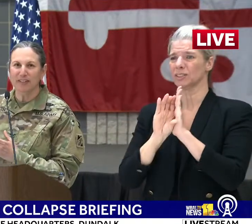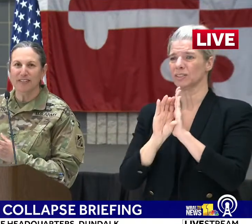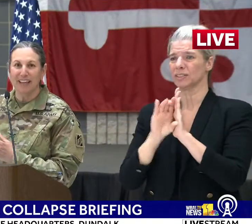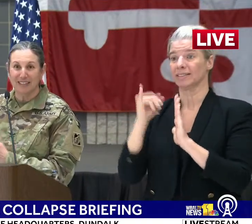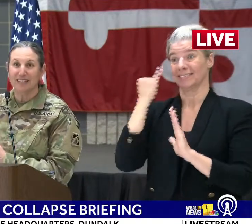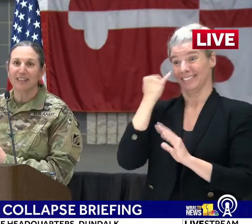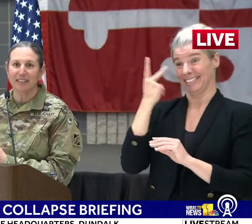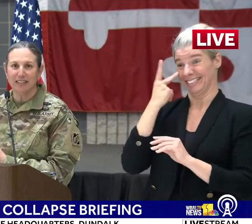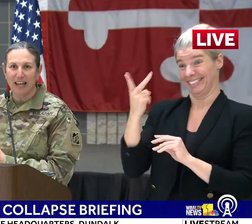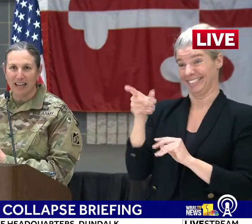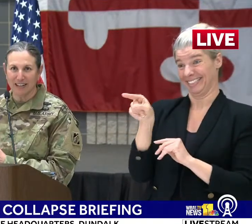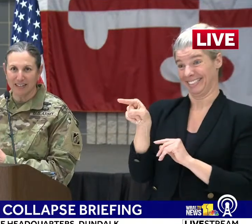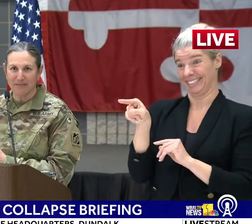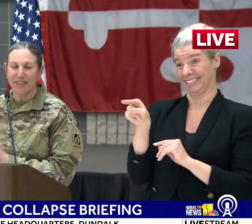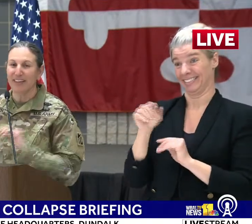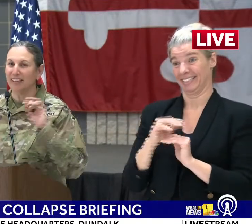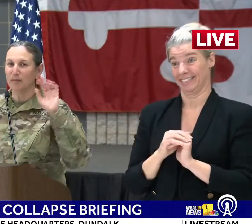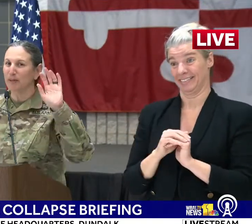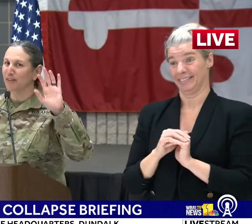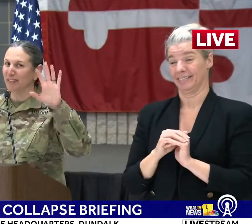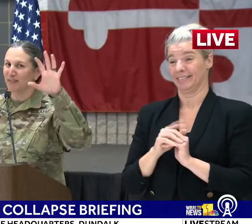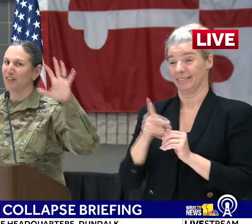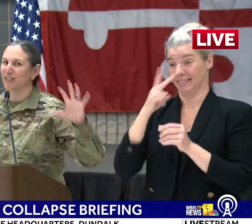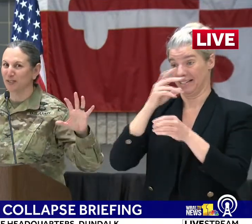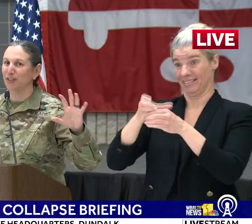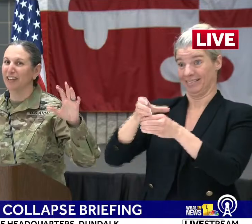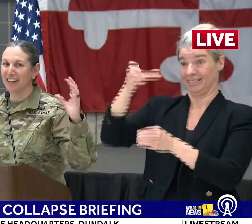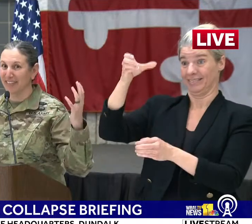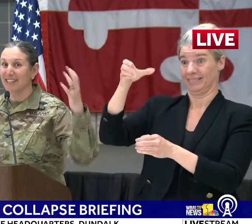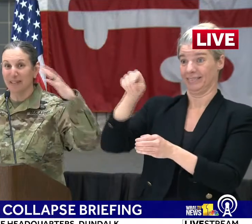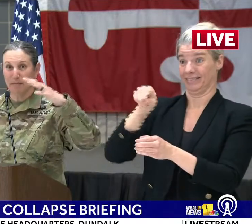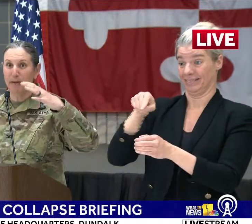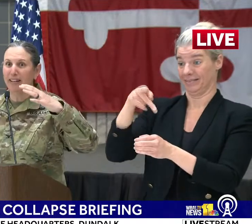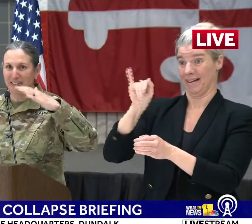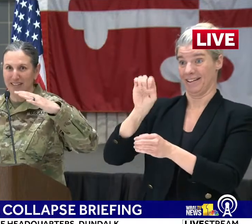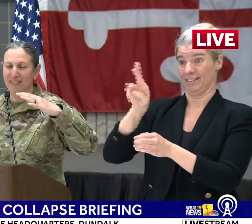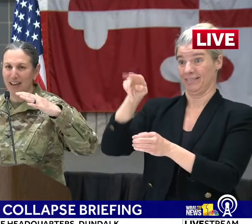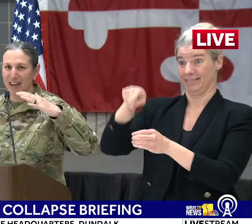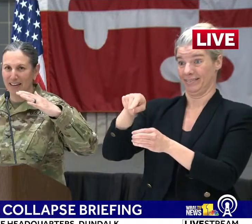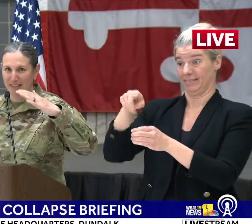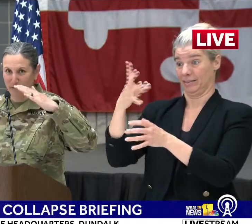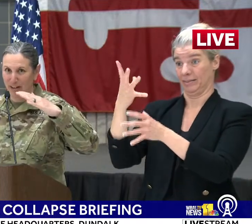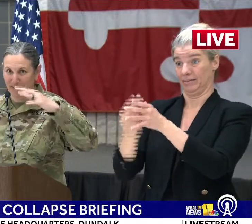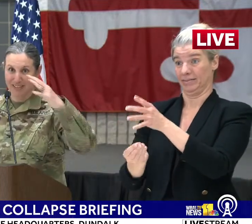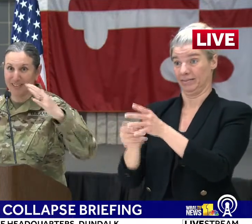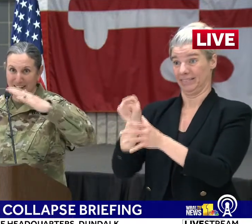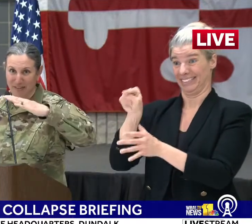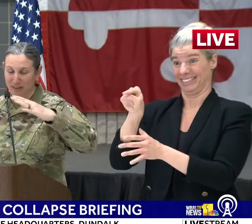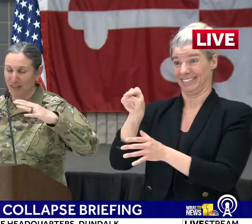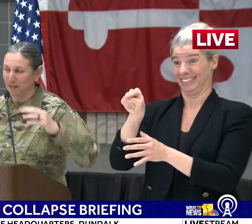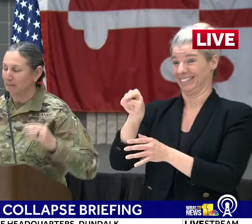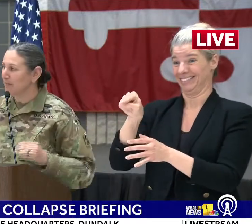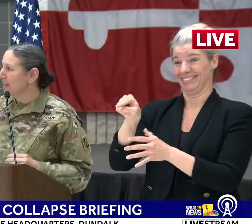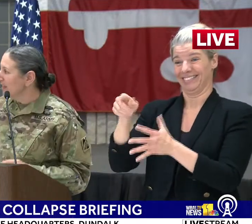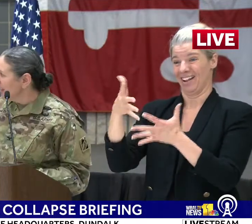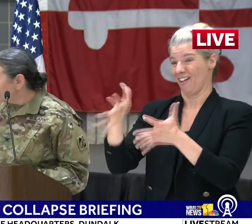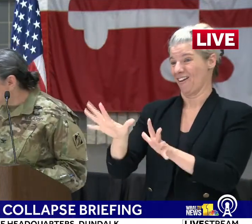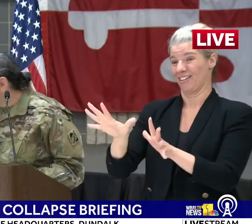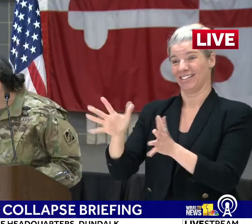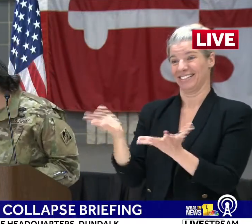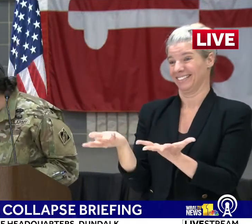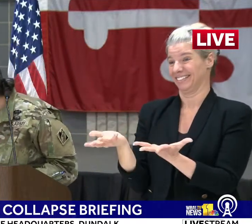the pier that's still intact, not the pier that the vessel took out, that's embedded inside the